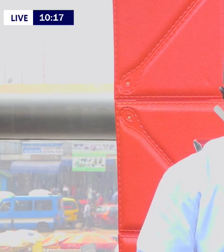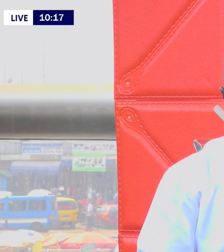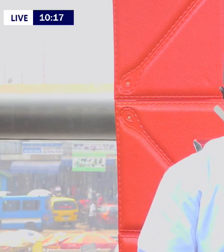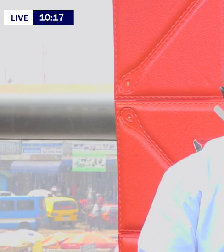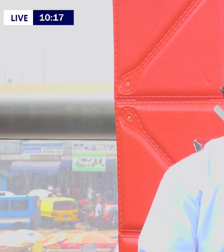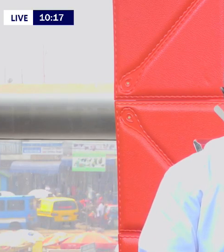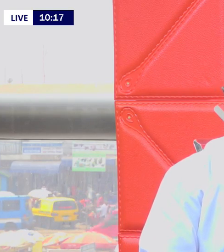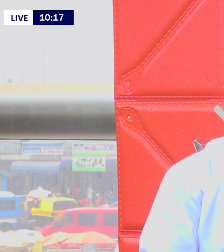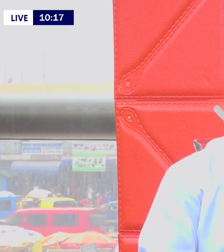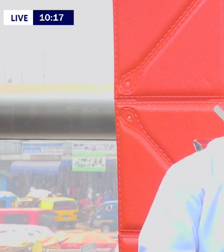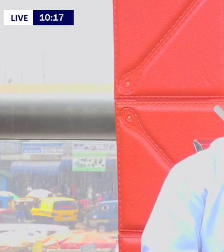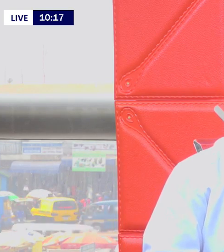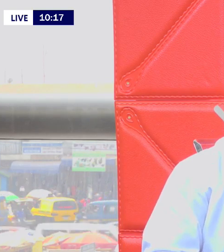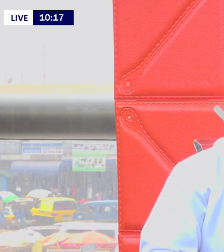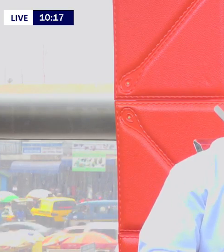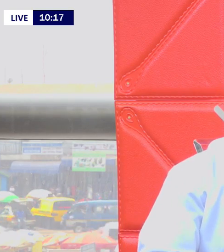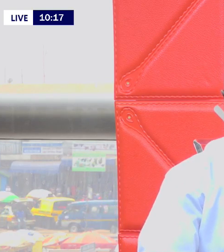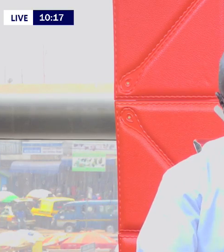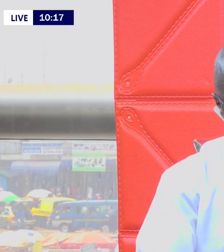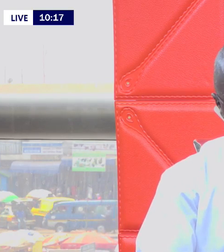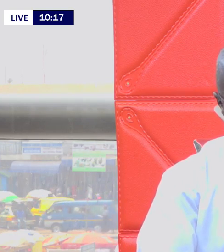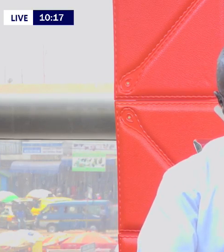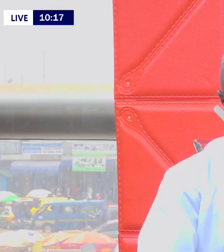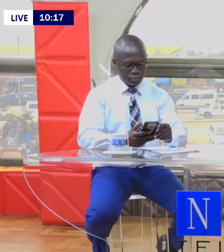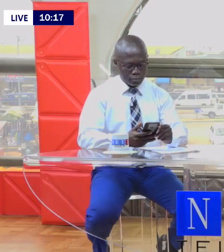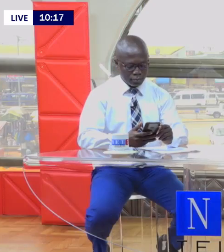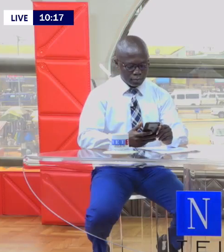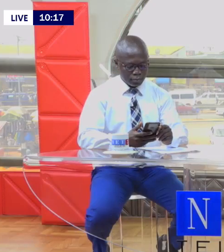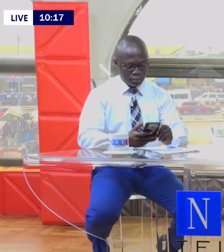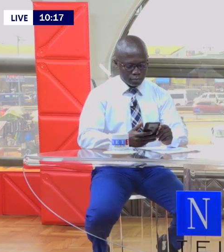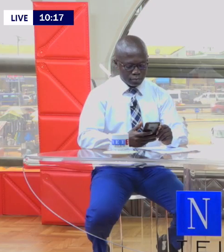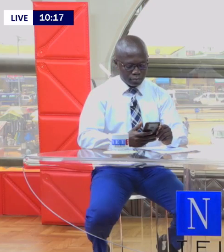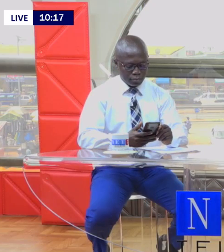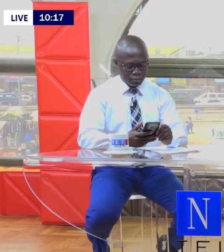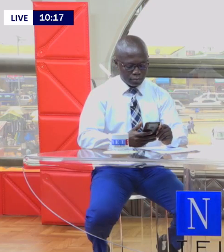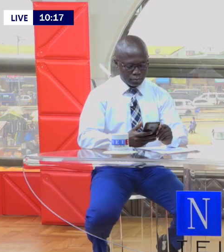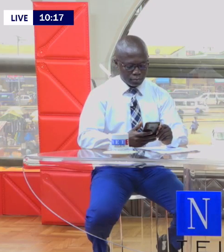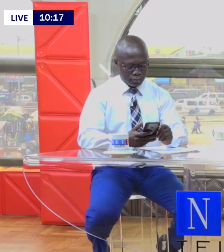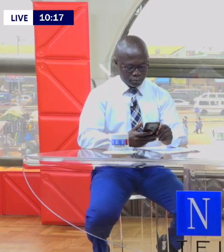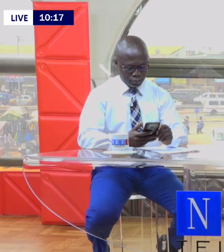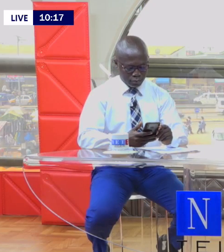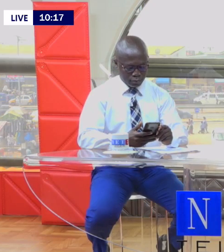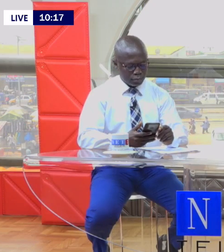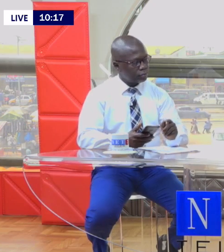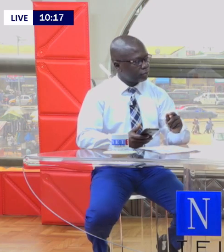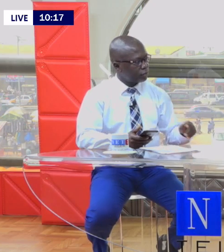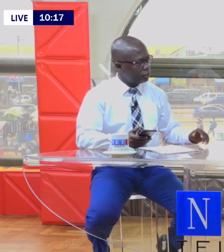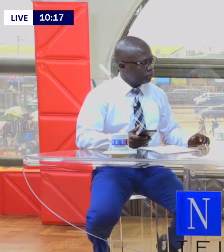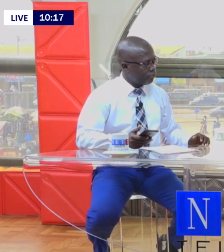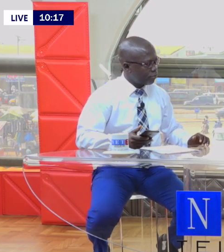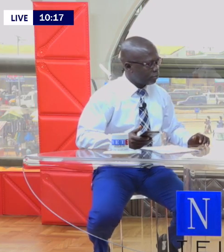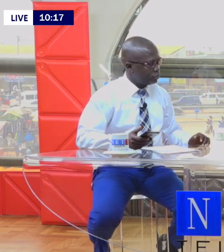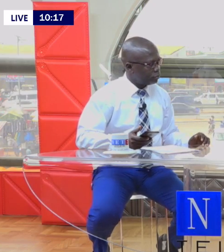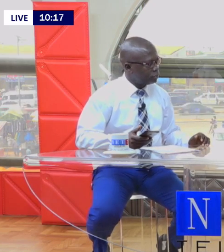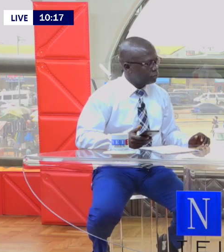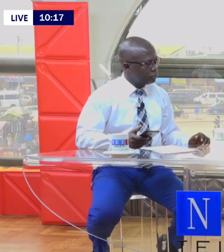message. Afe, yen twas mini atwas mami. Yo, intino, di onu no ye fidieno. Onu no kanchre o se. If you